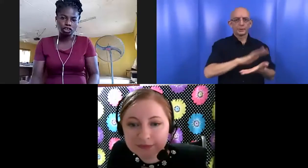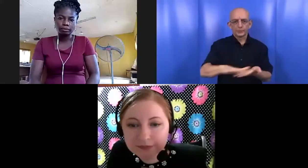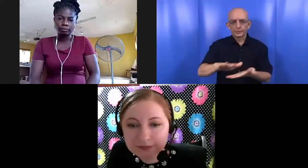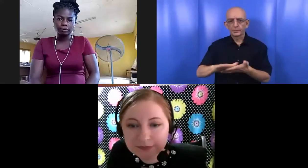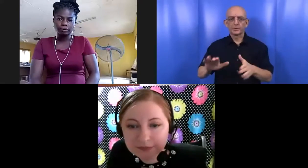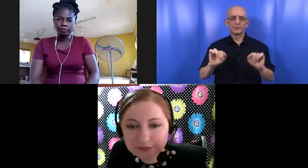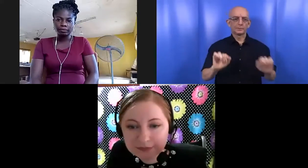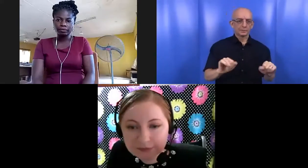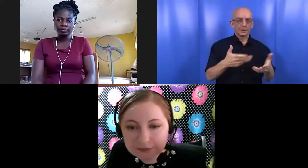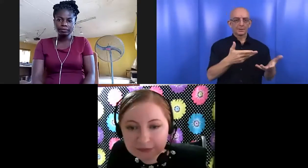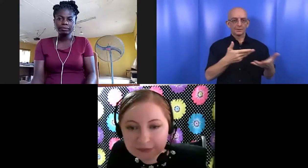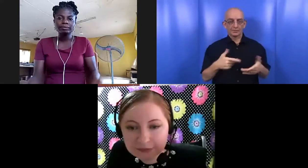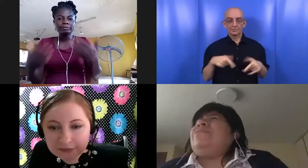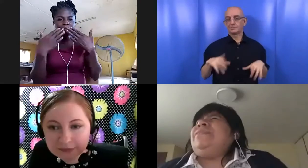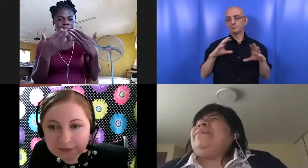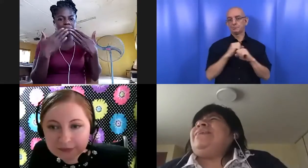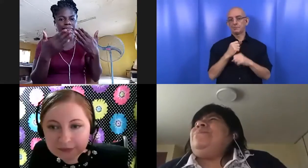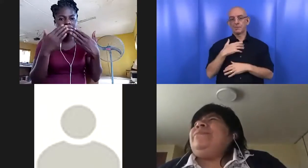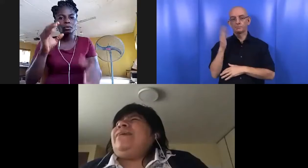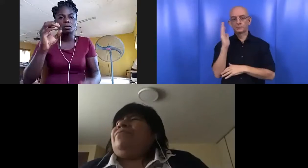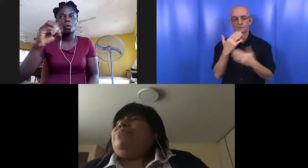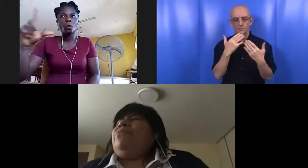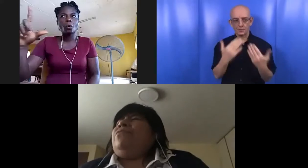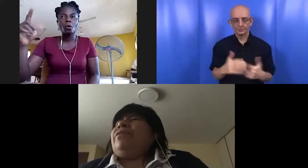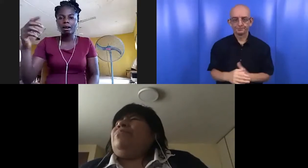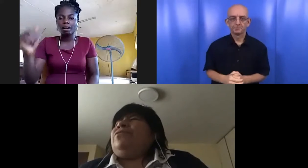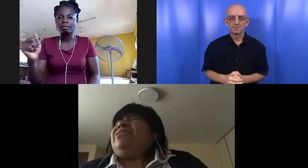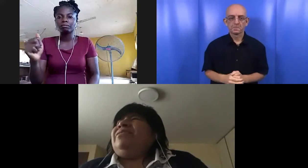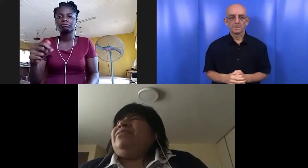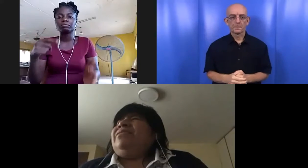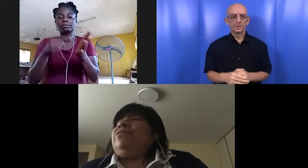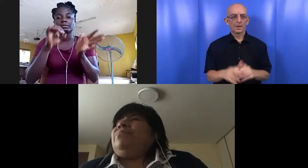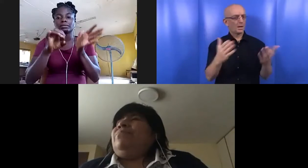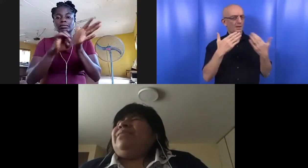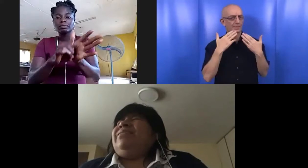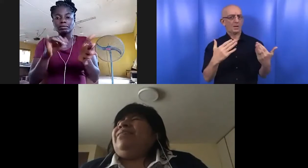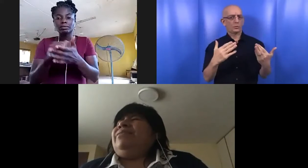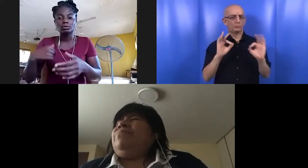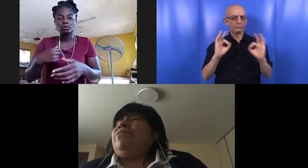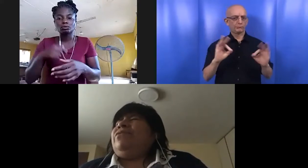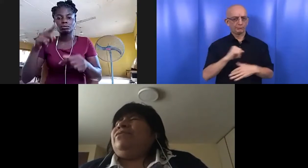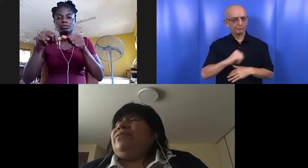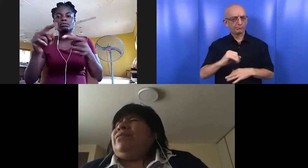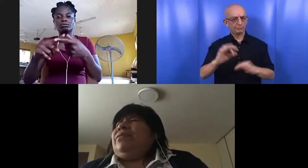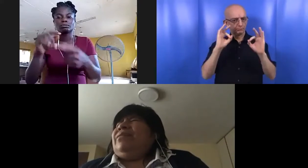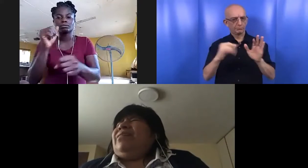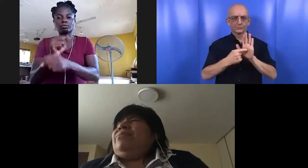Thank you so much, Olga. This is a concrete example that remote working opportunities are possible, but sometimes the